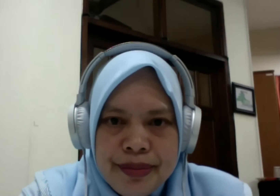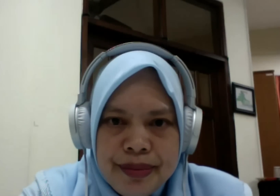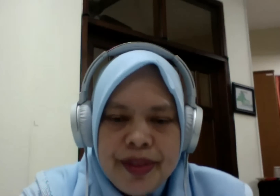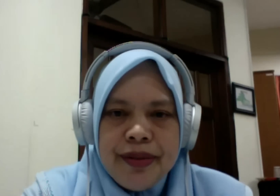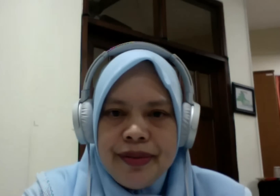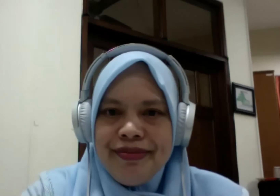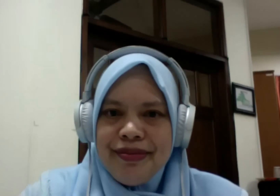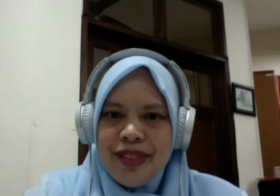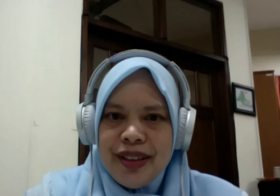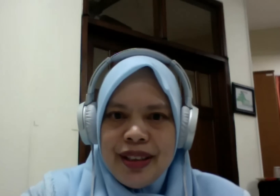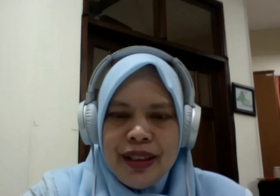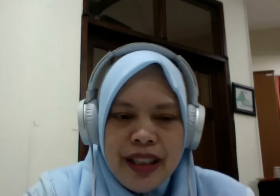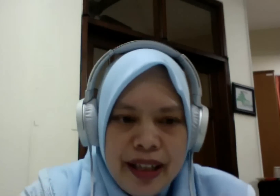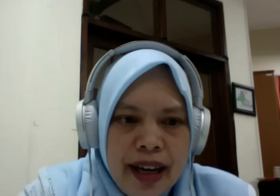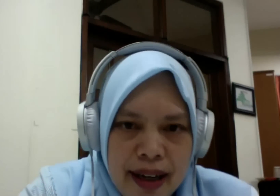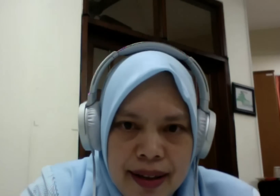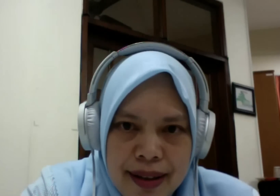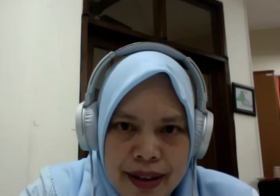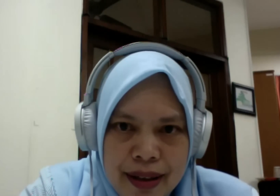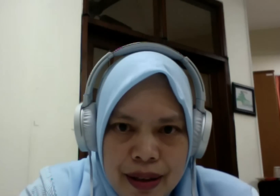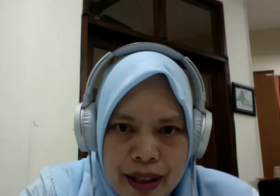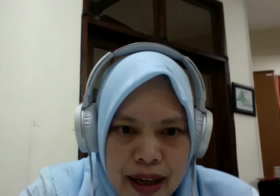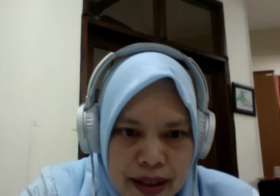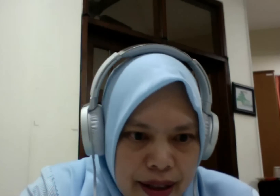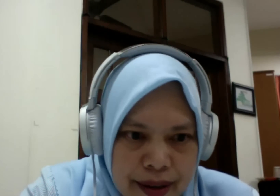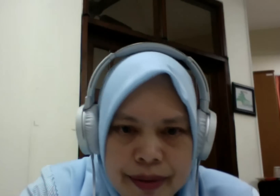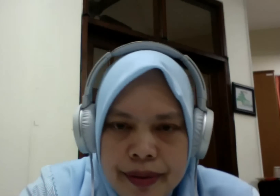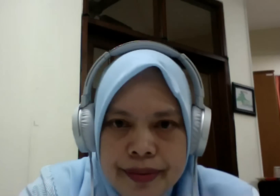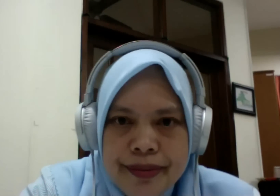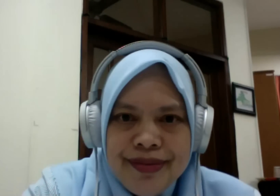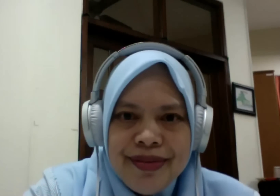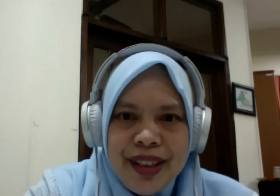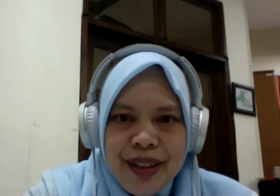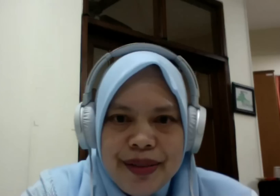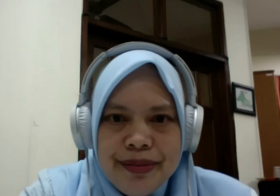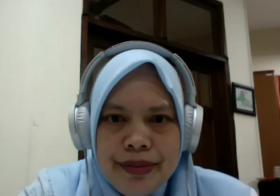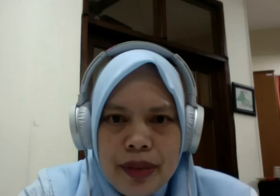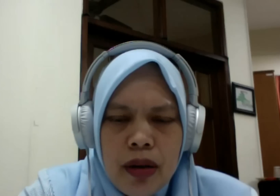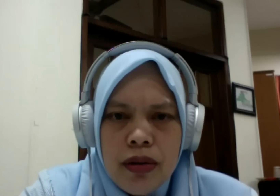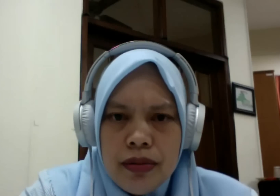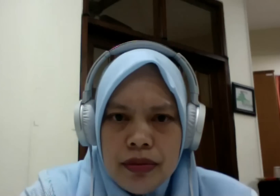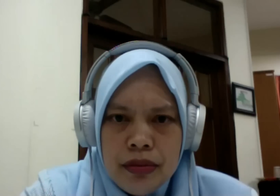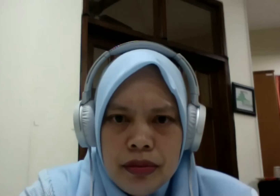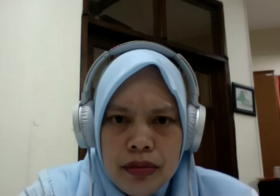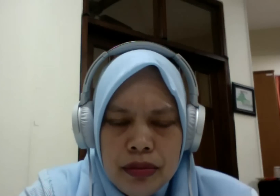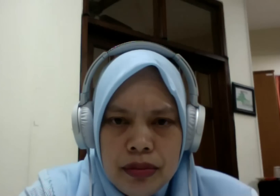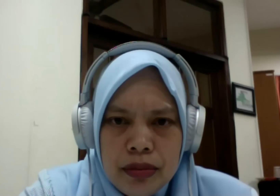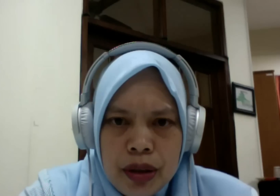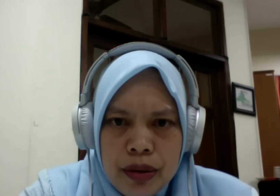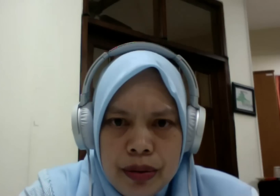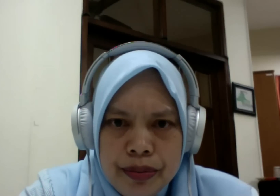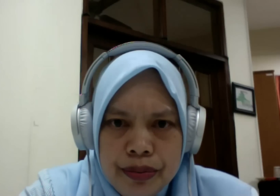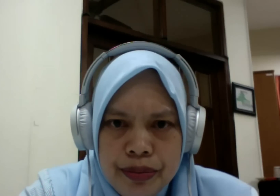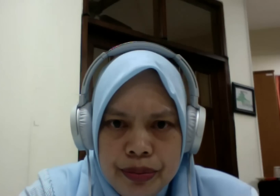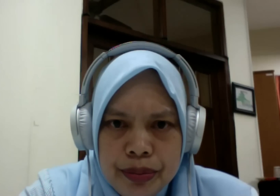Yeah, so I'm happy with that. I can hear. Thank you. Oh, single. Office